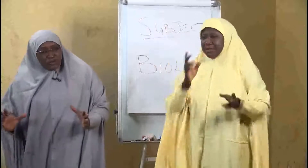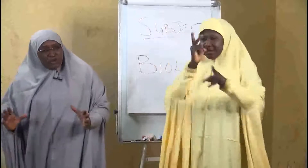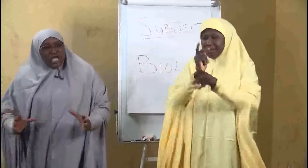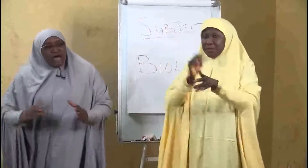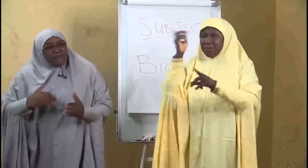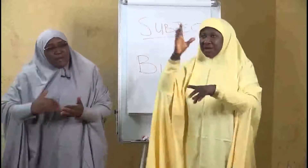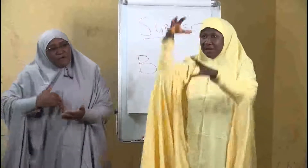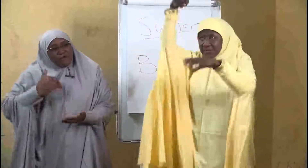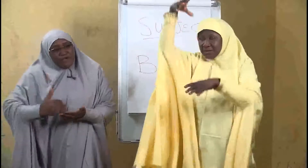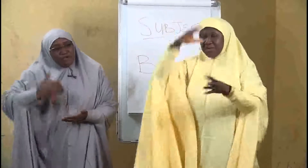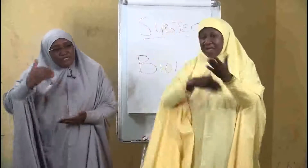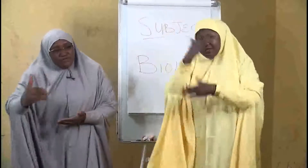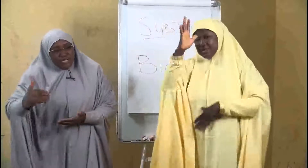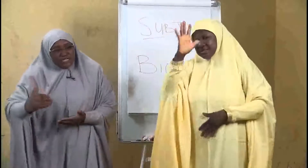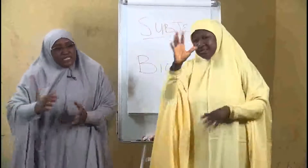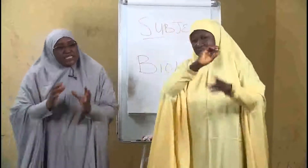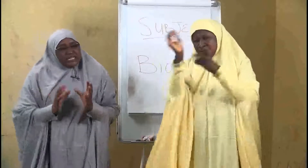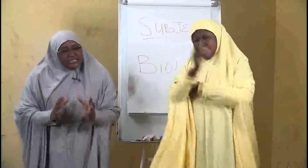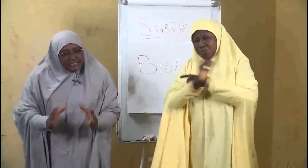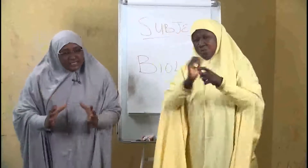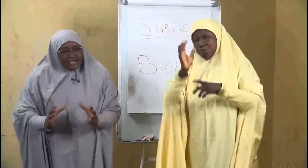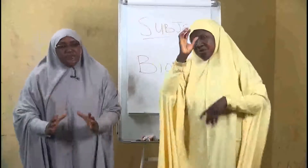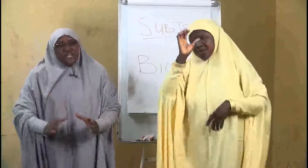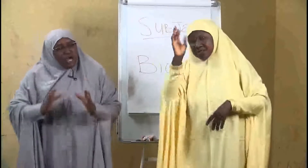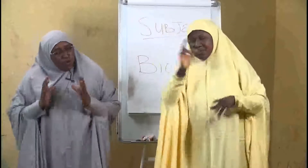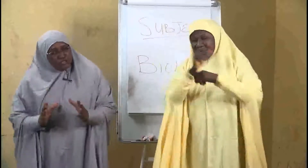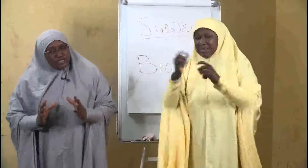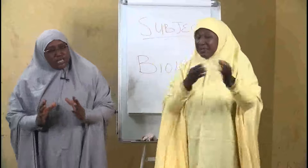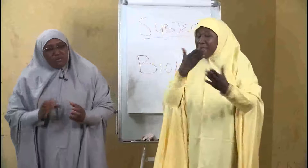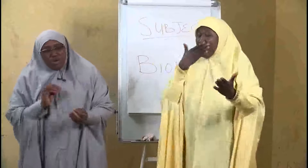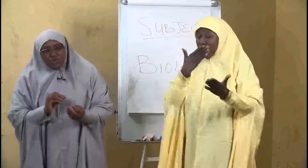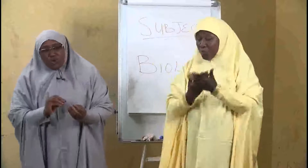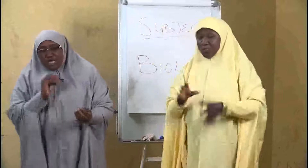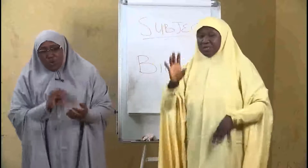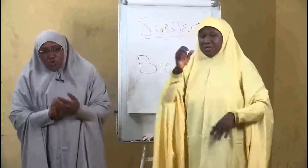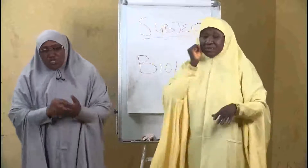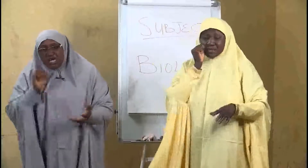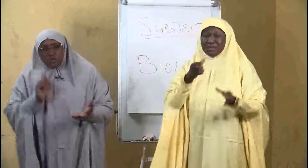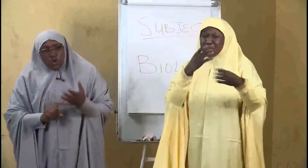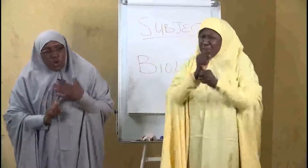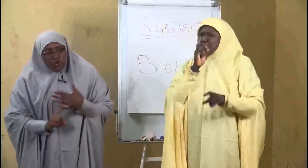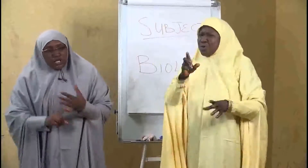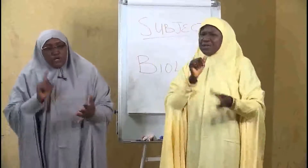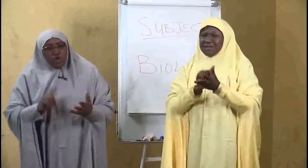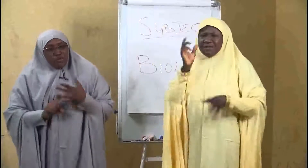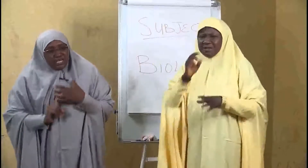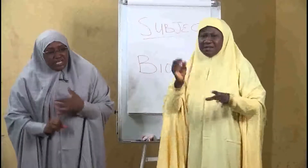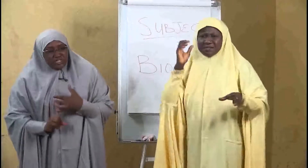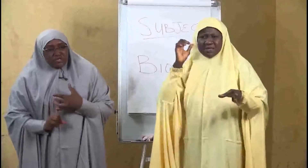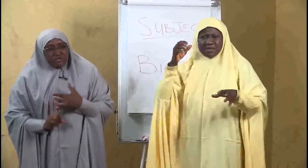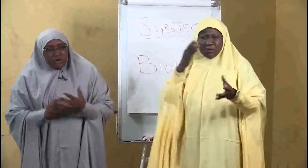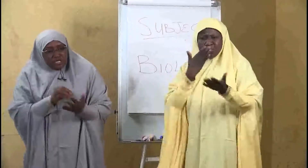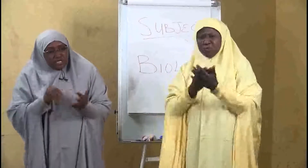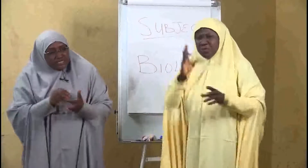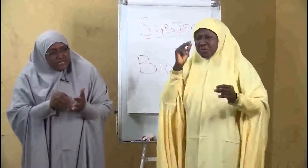get sun. After about 5 or 7 days, these seeds, if they are good seeds, make sure they are good. There is no hole, no